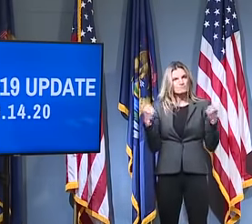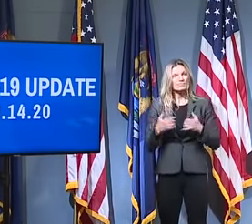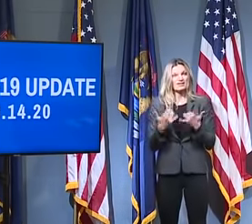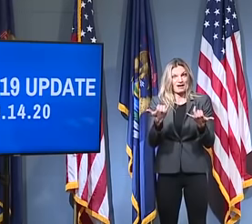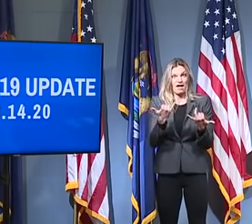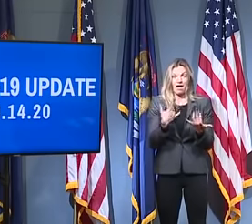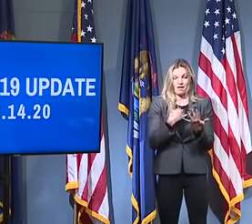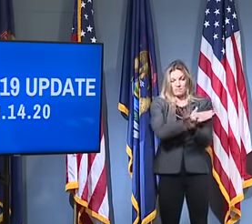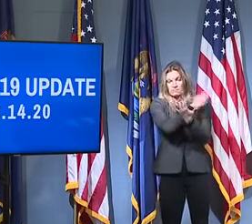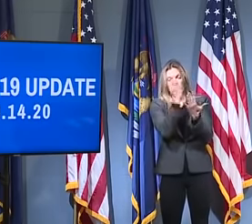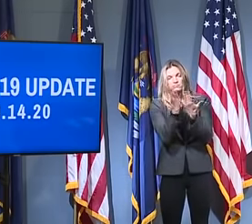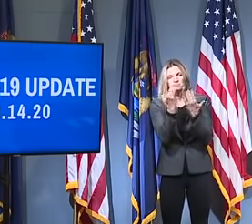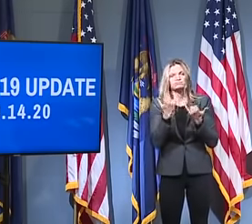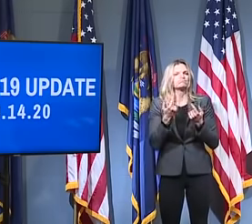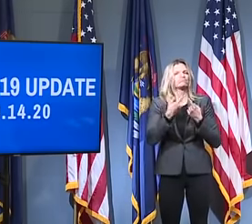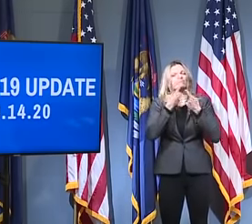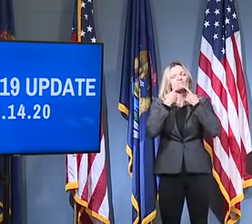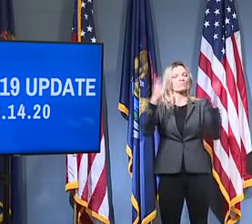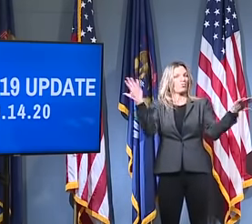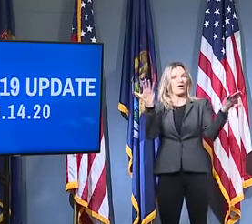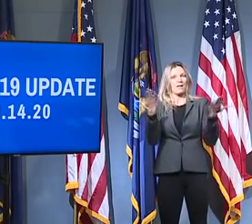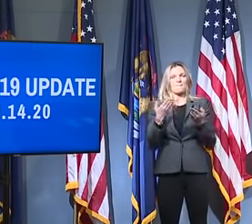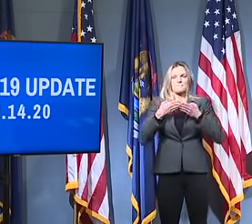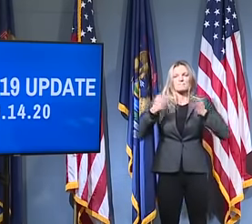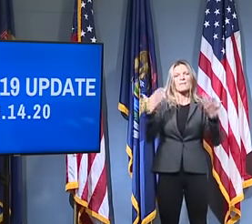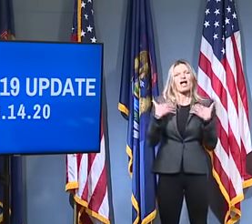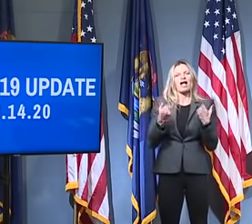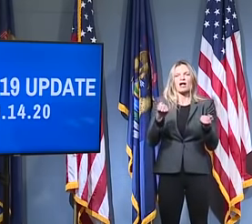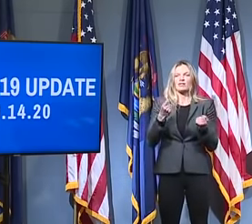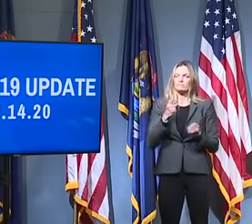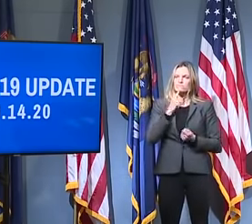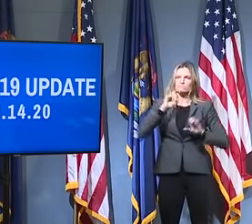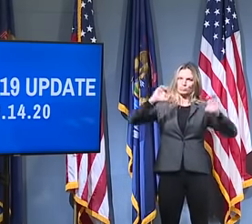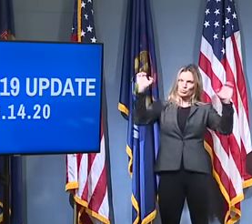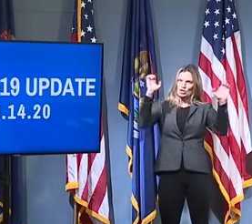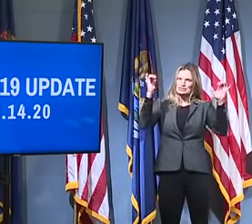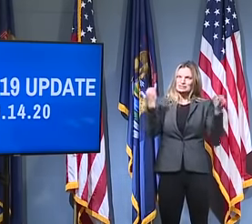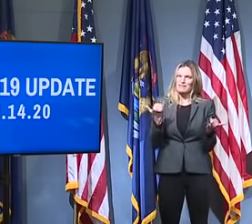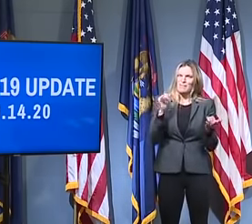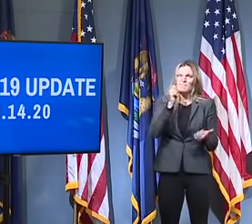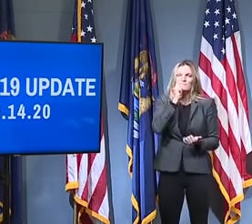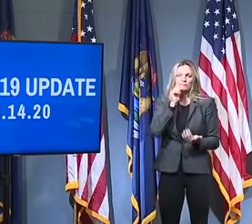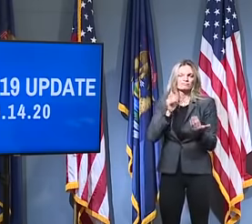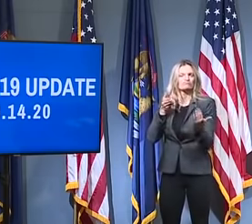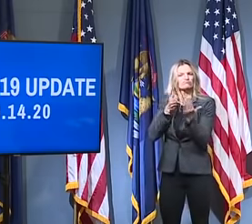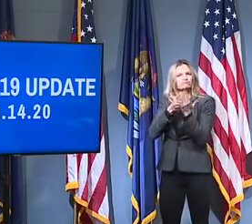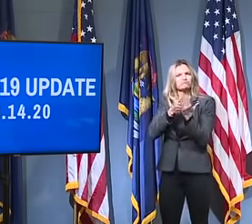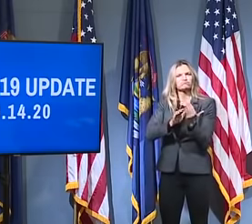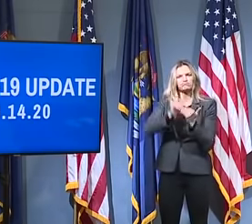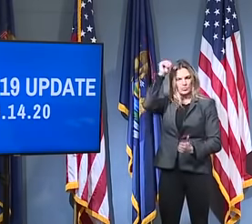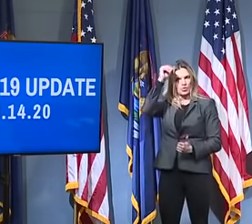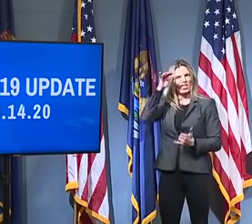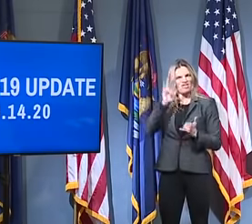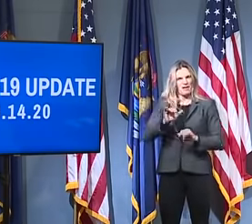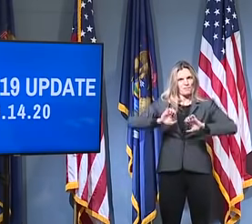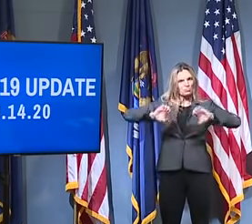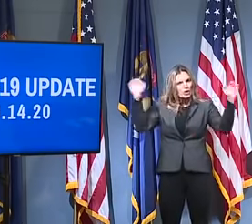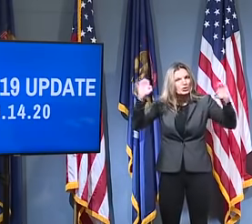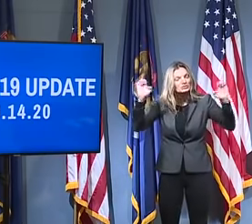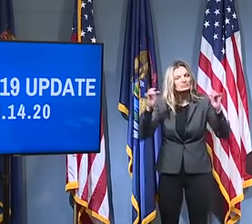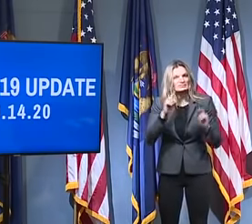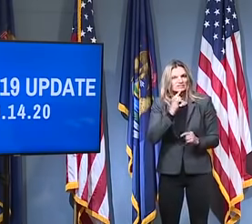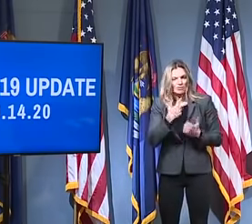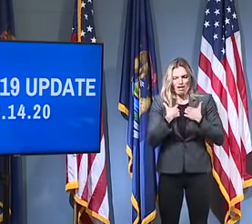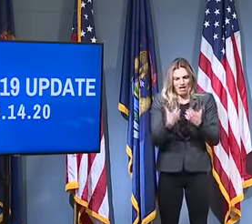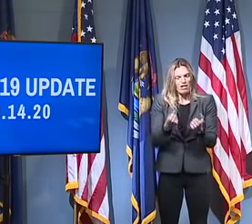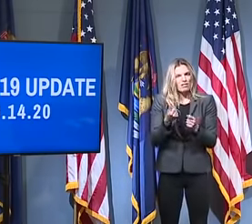health crisis, which made Michigan just one of the few states to make that declaration alongside the states of Nevada and Wisconsin, according to the American